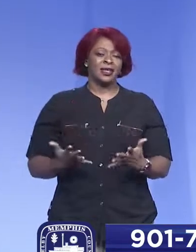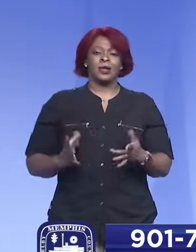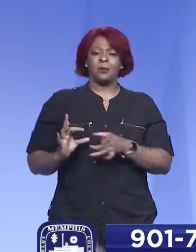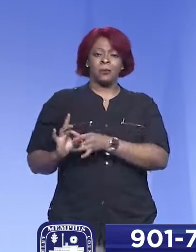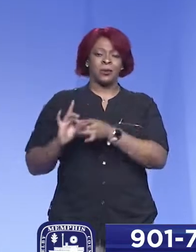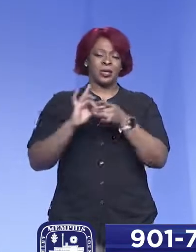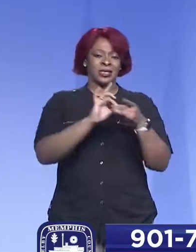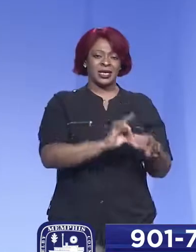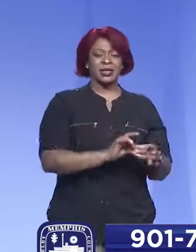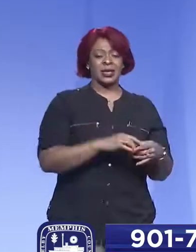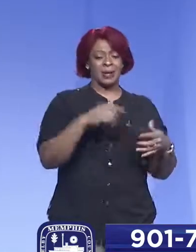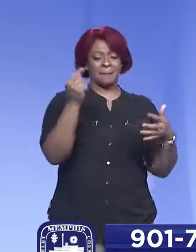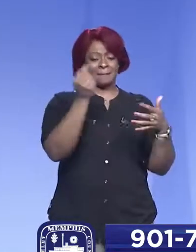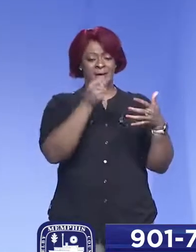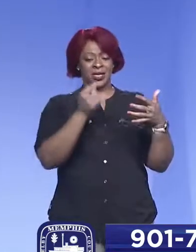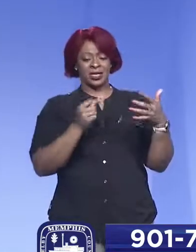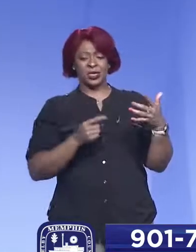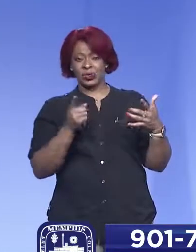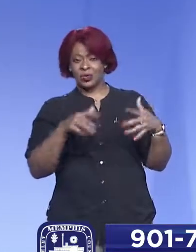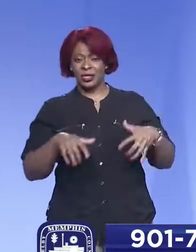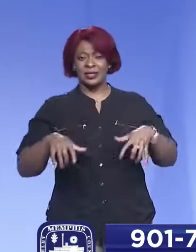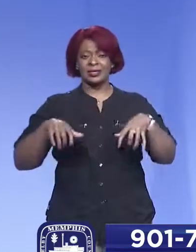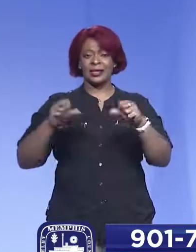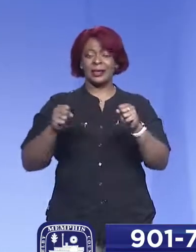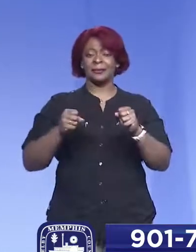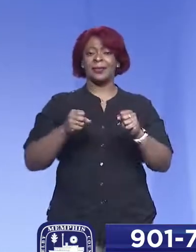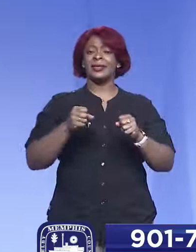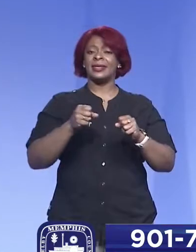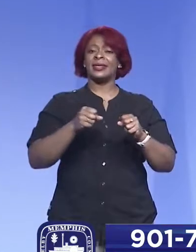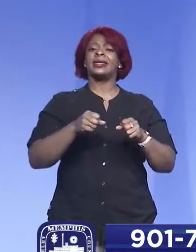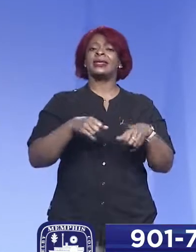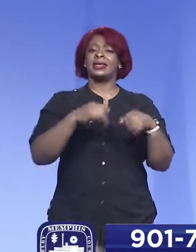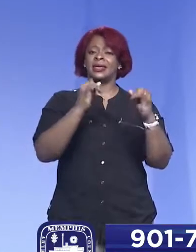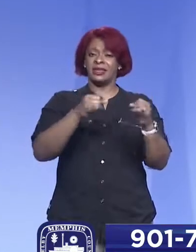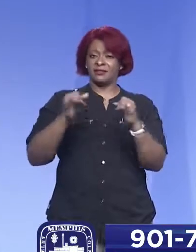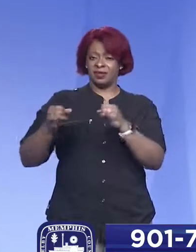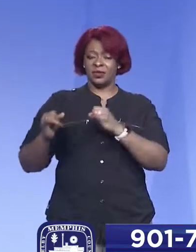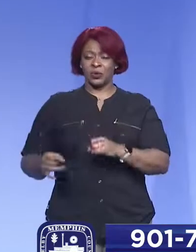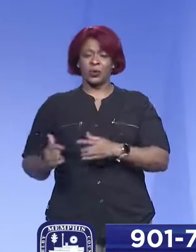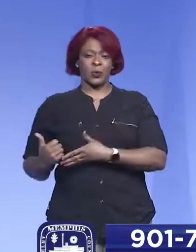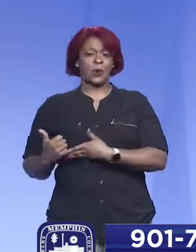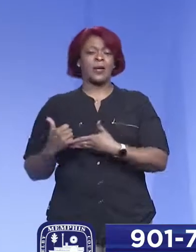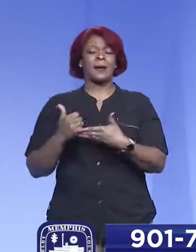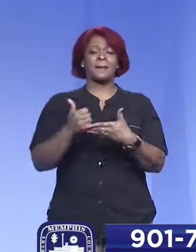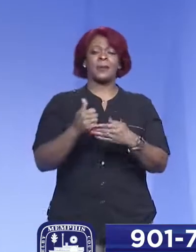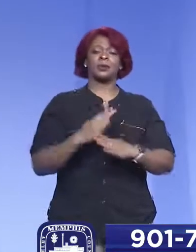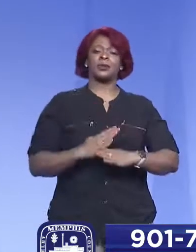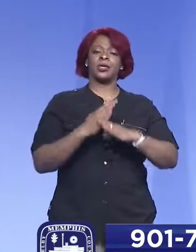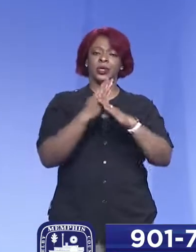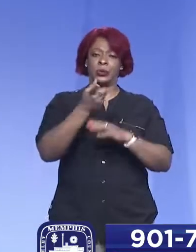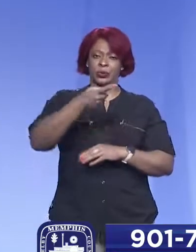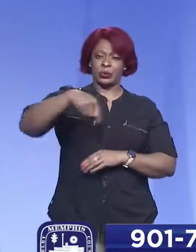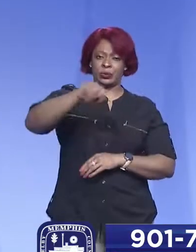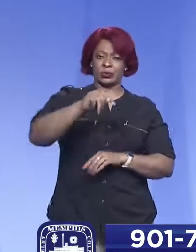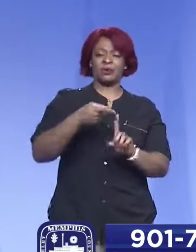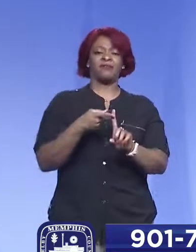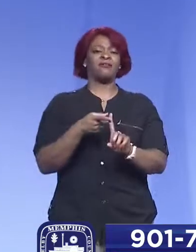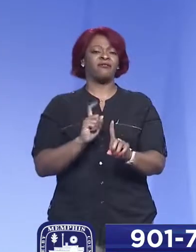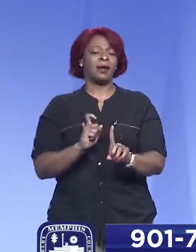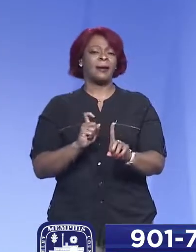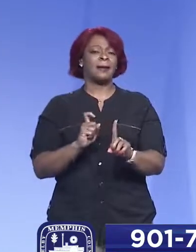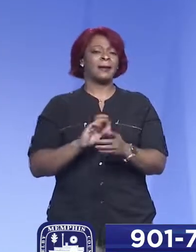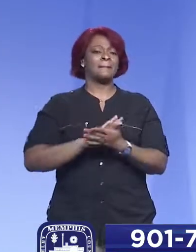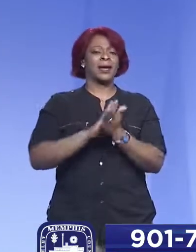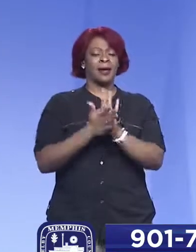pertaining to measures you can take as an individual that can help protect you from